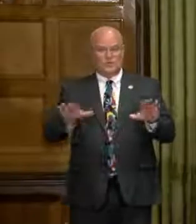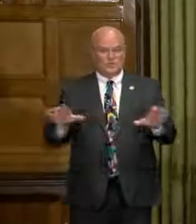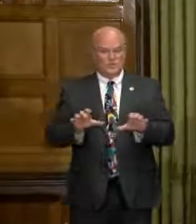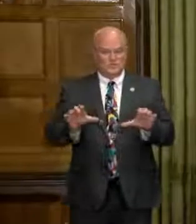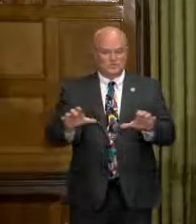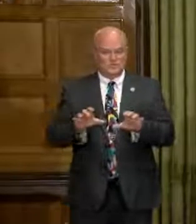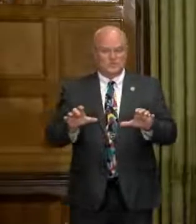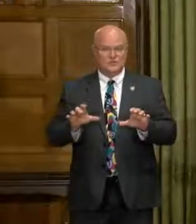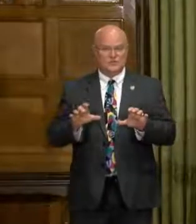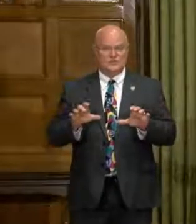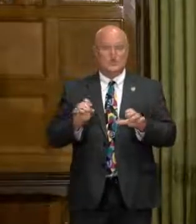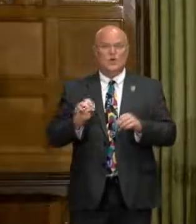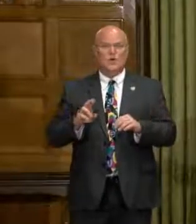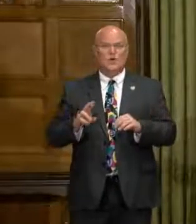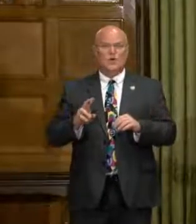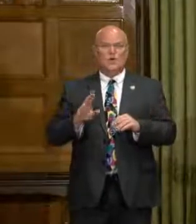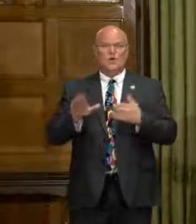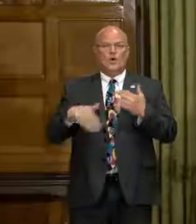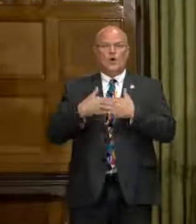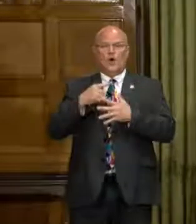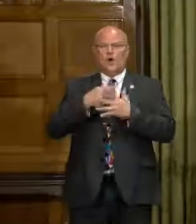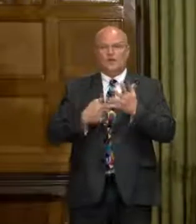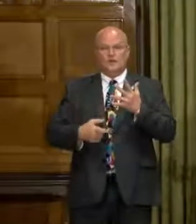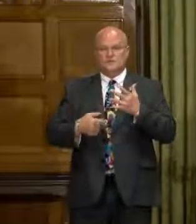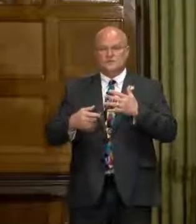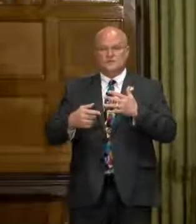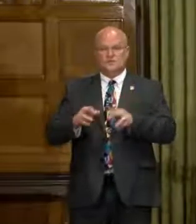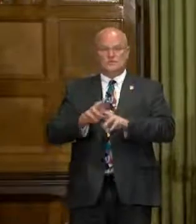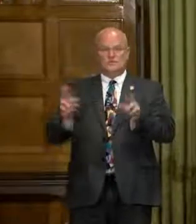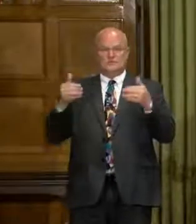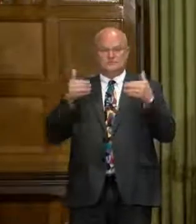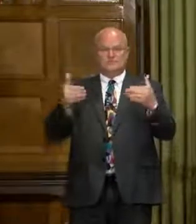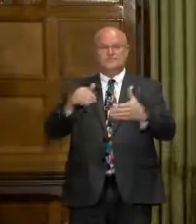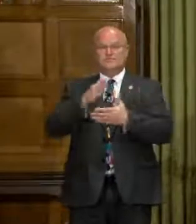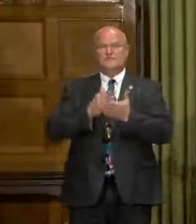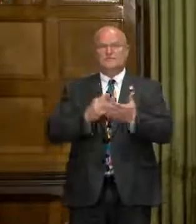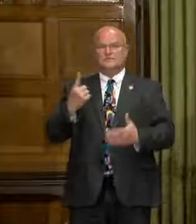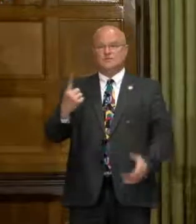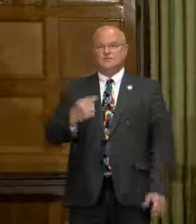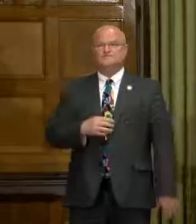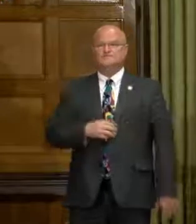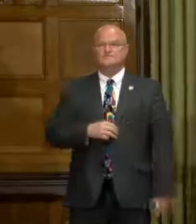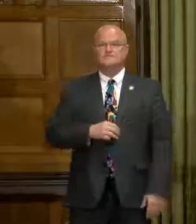do, or are all of those on the table?